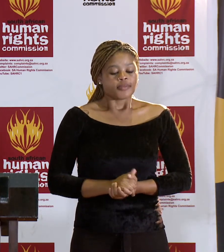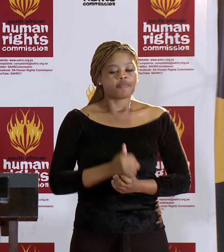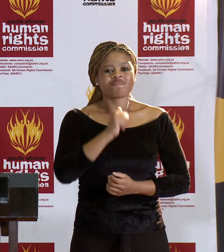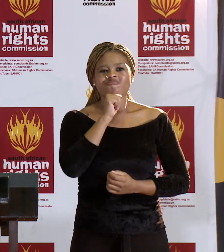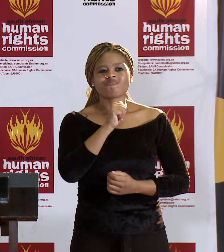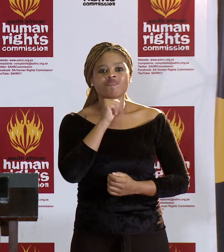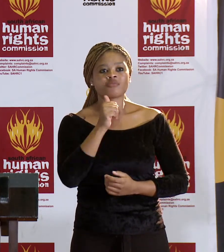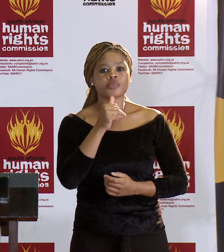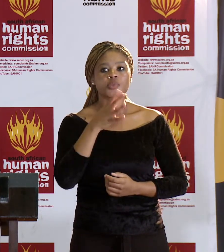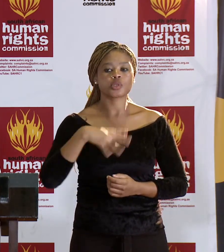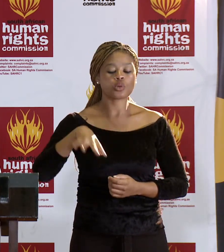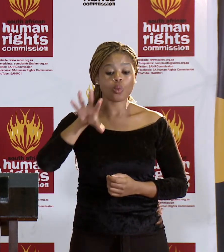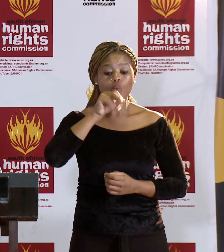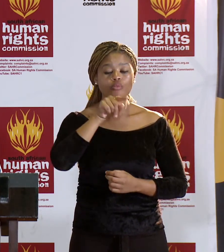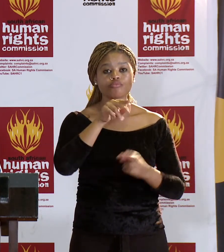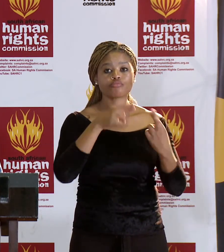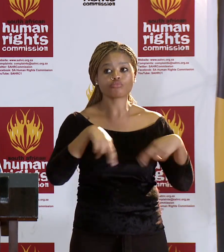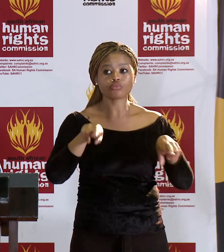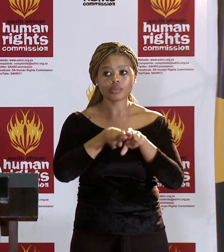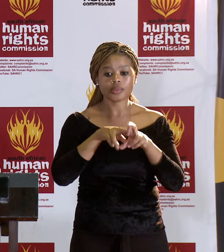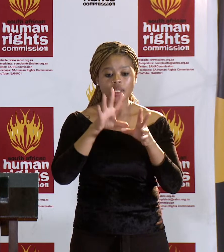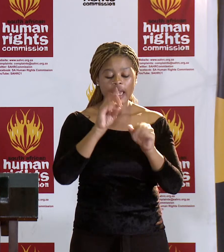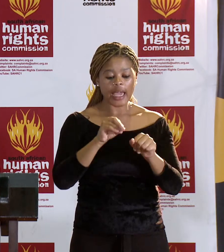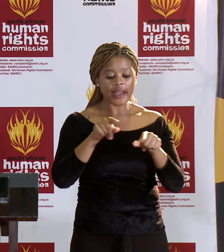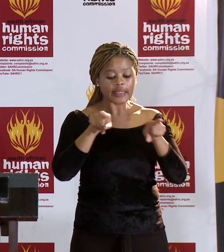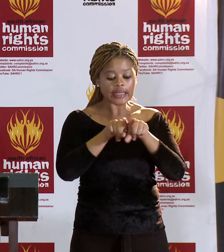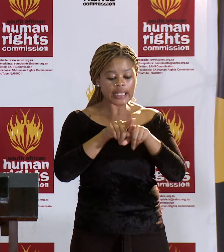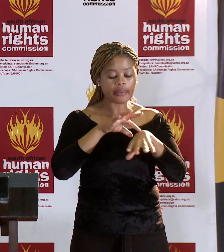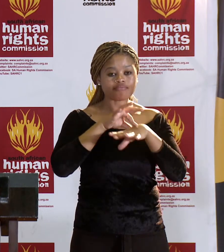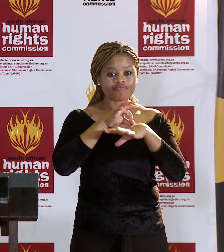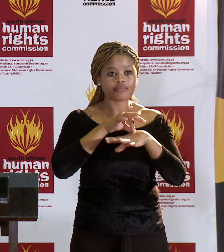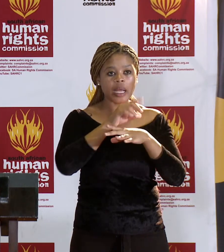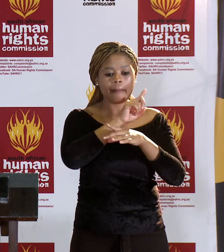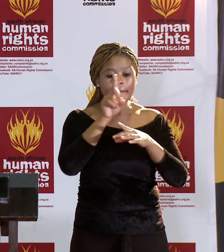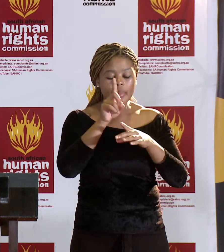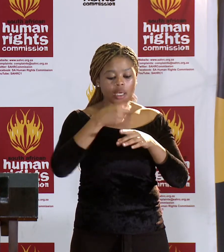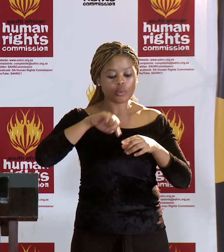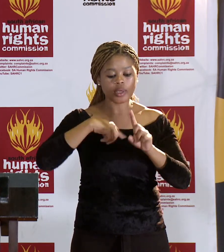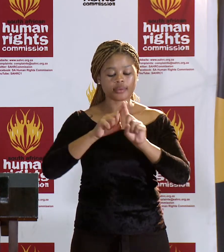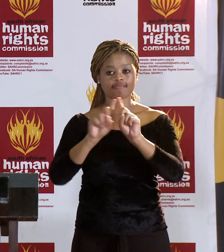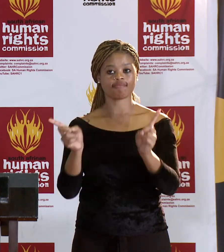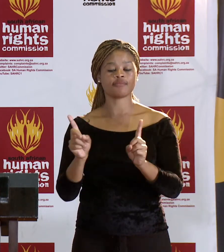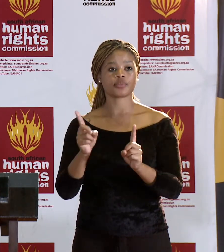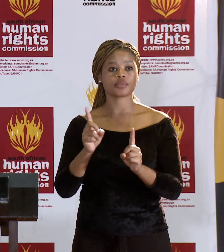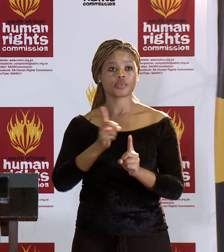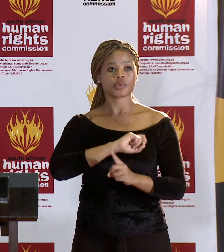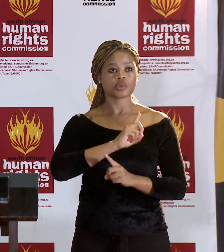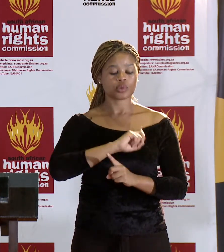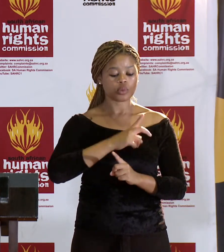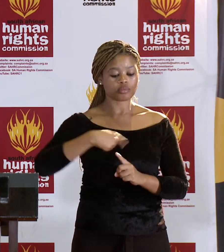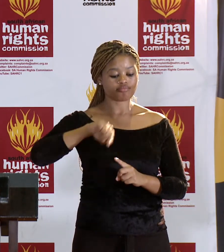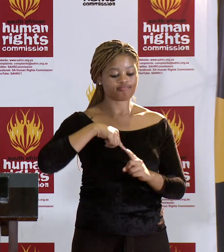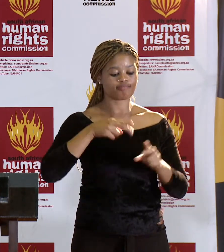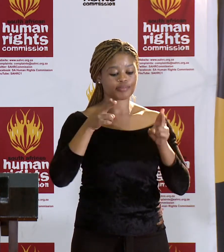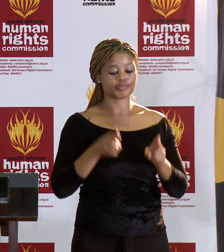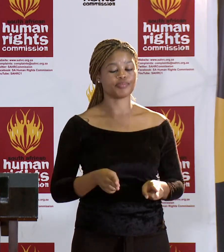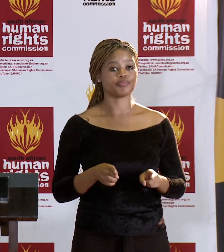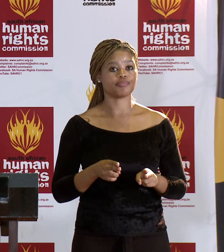doesn't matter if we all in this room were the same skin color, we would still be different because we are human